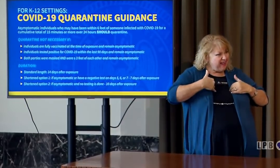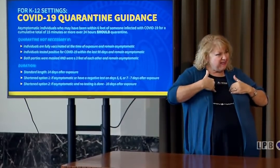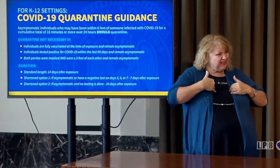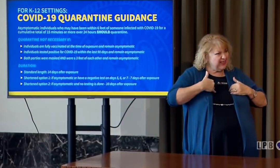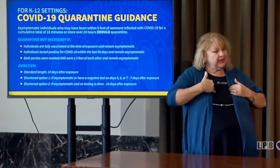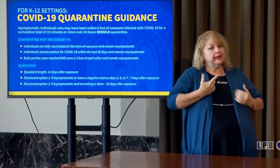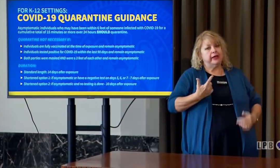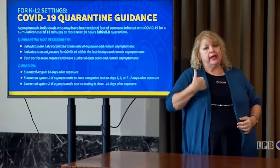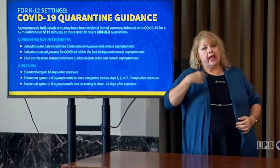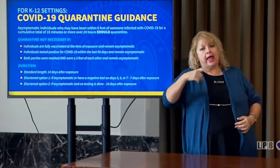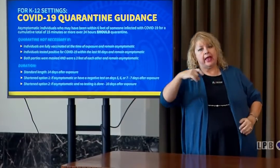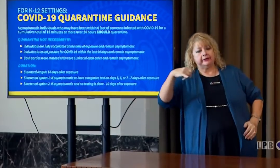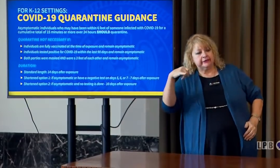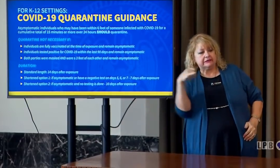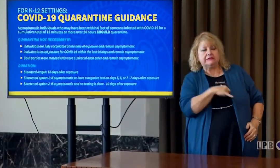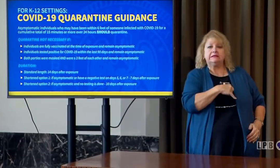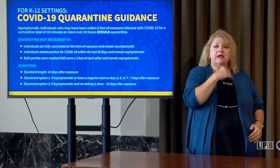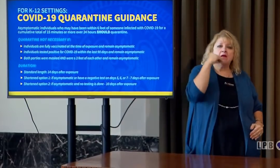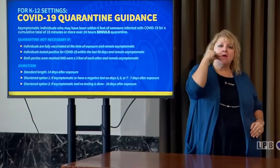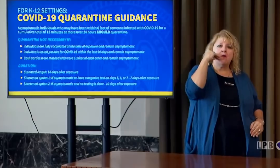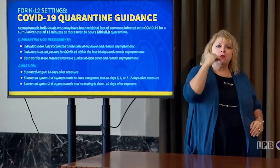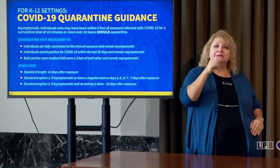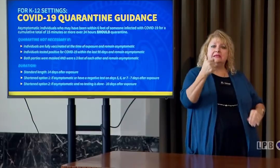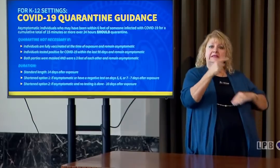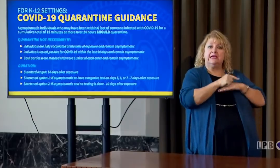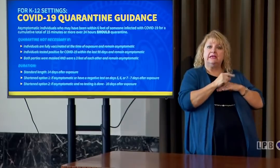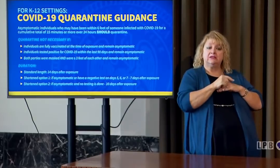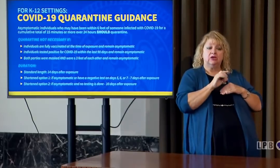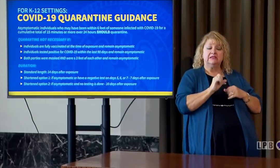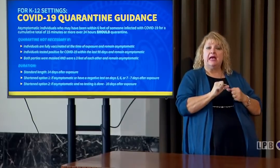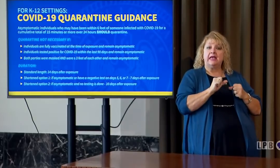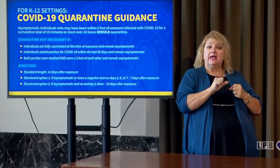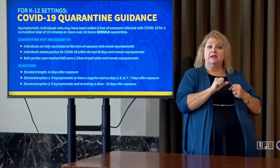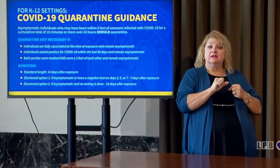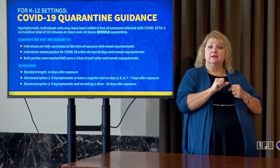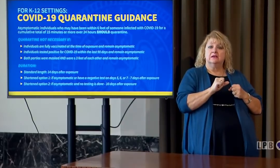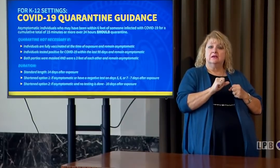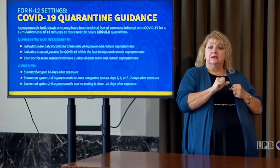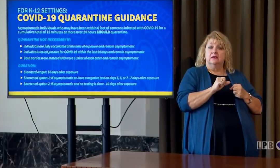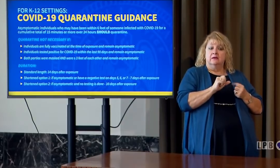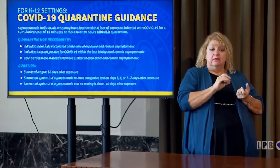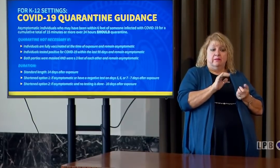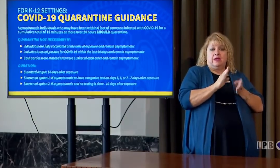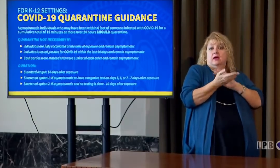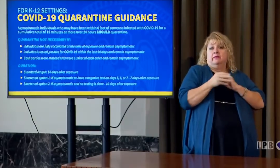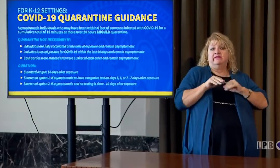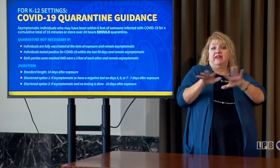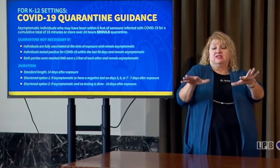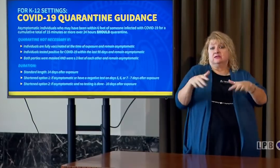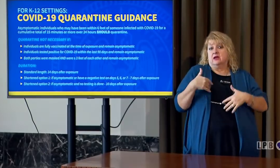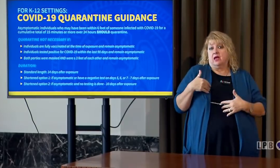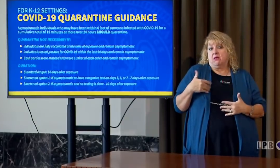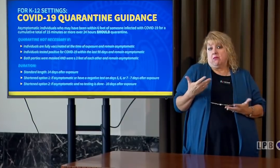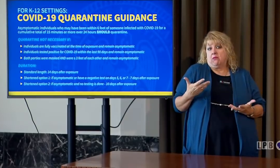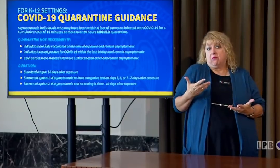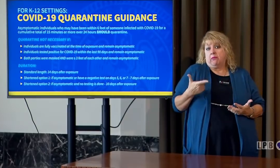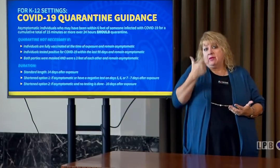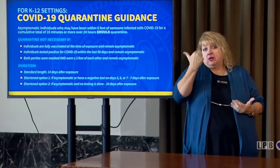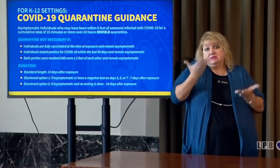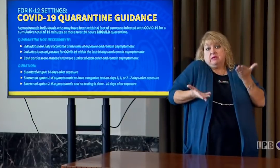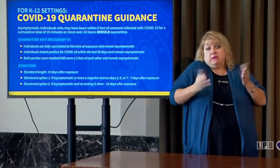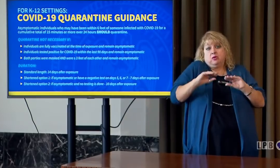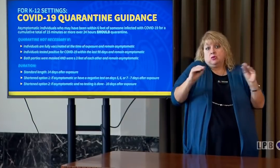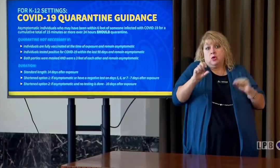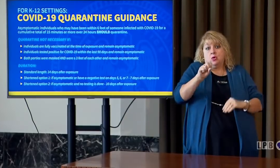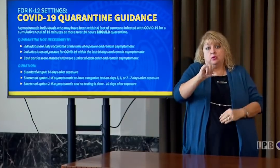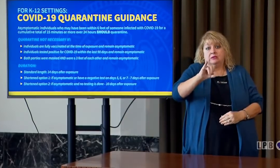for 10 days or so. Because I might turn positive, I might become infectious, and I would have no idea because I could be asymptomatic.